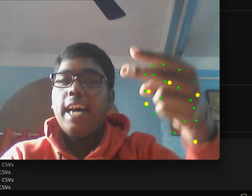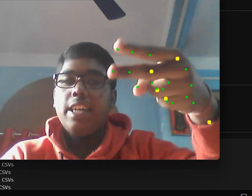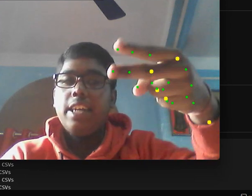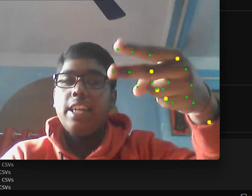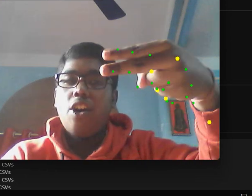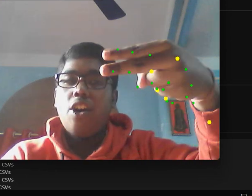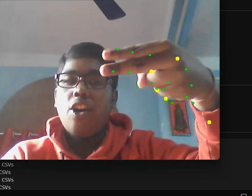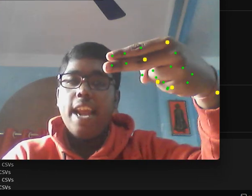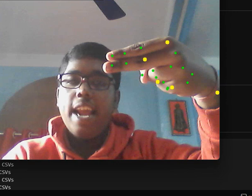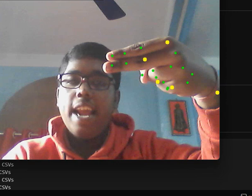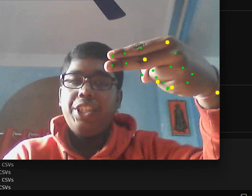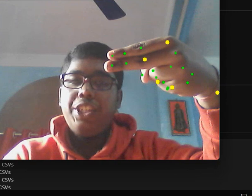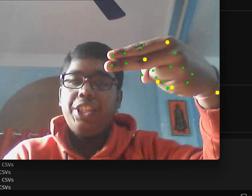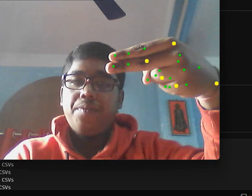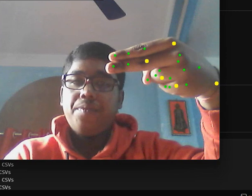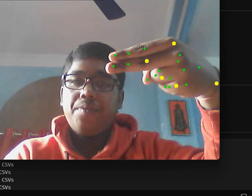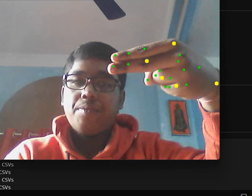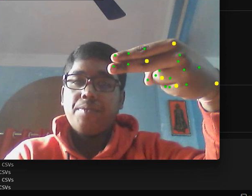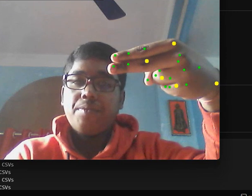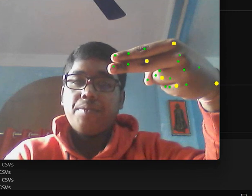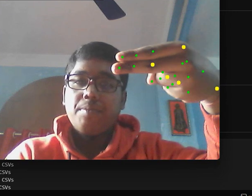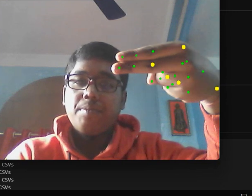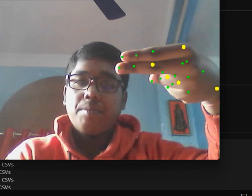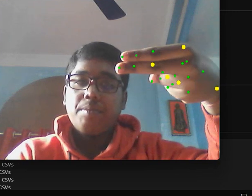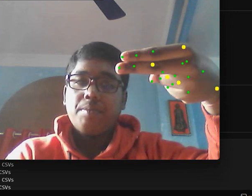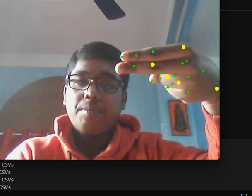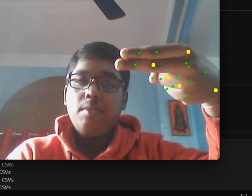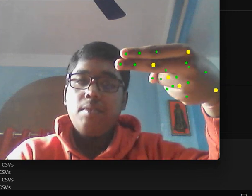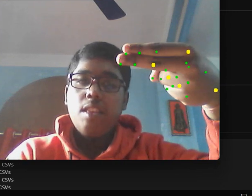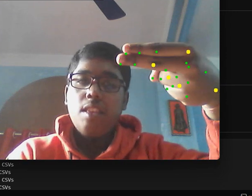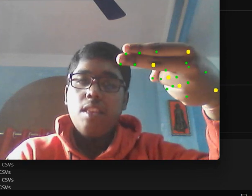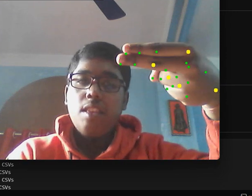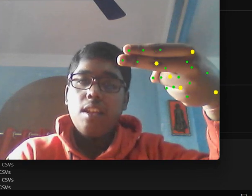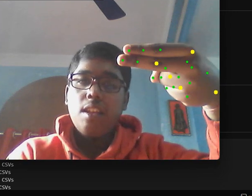are the common H